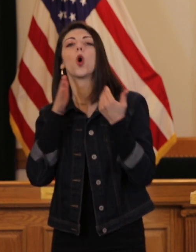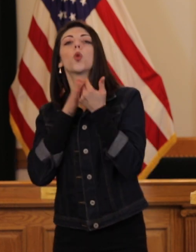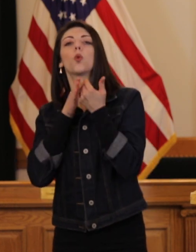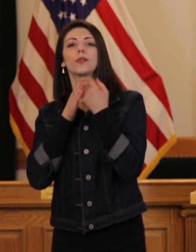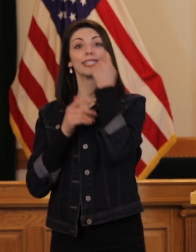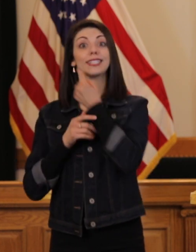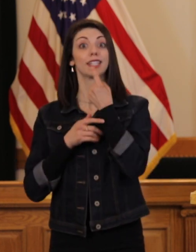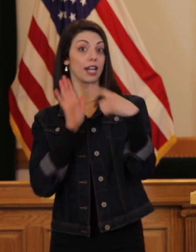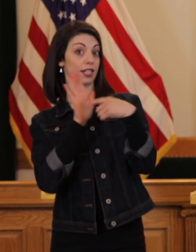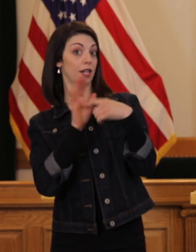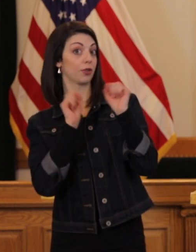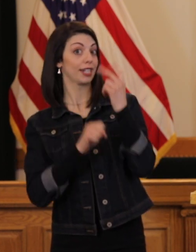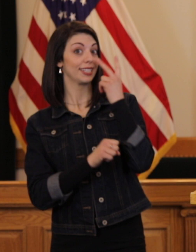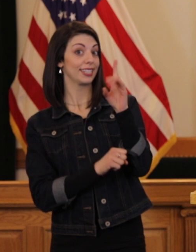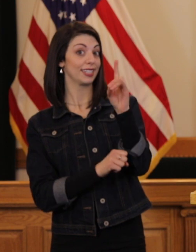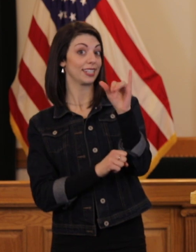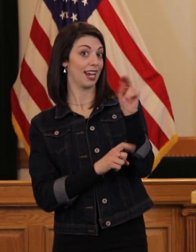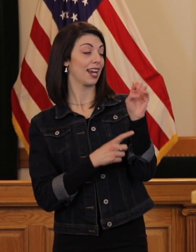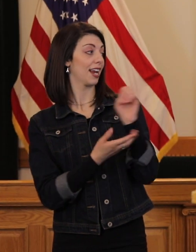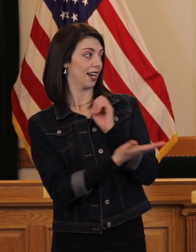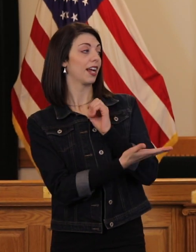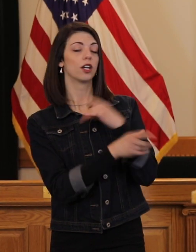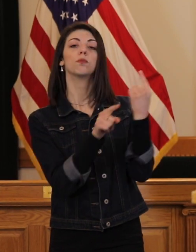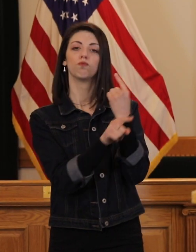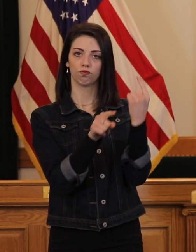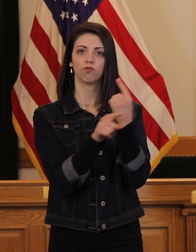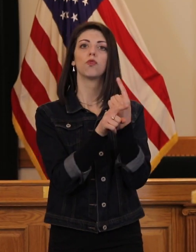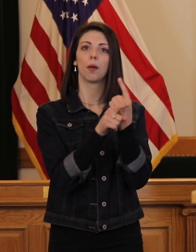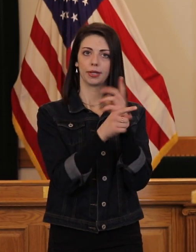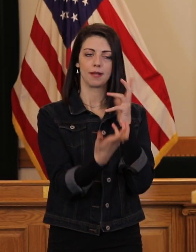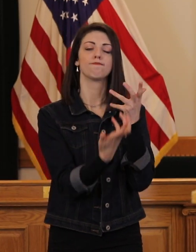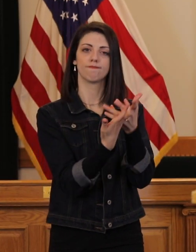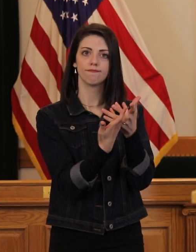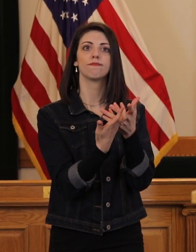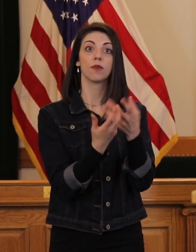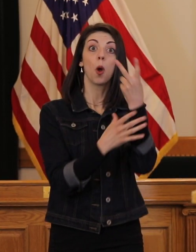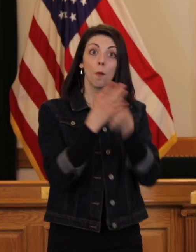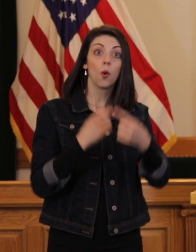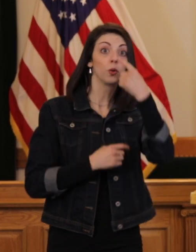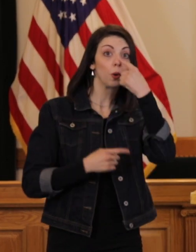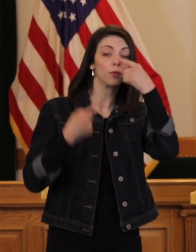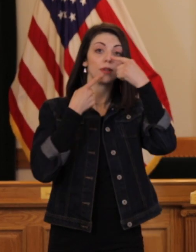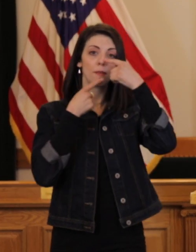can see that Diane has a mask that's fitting her properly, but covering both her nose and mouth.